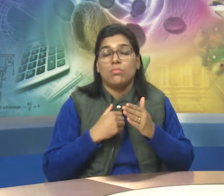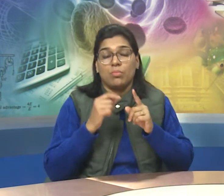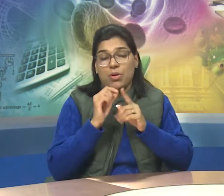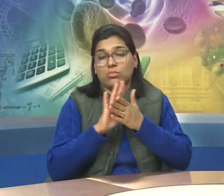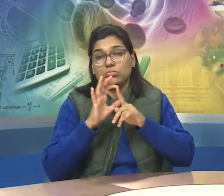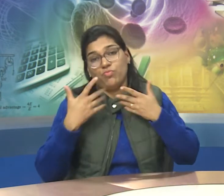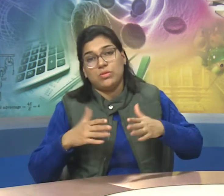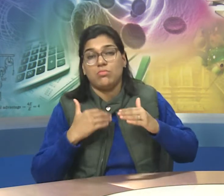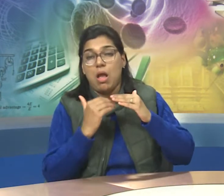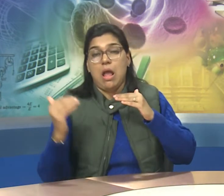urge to reach